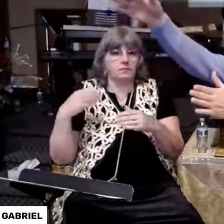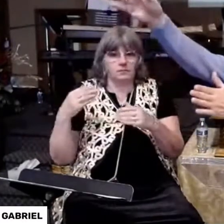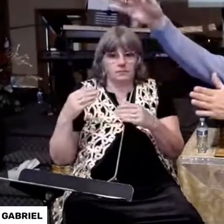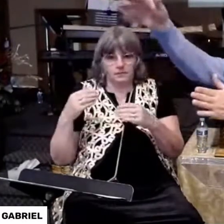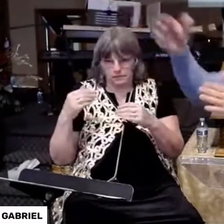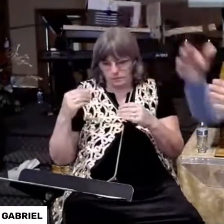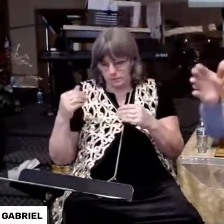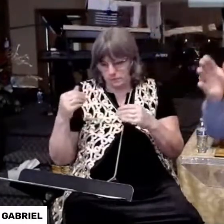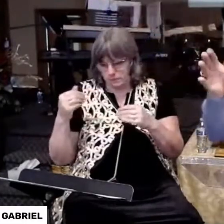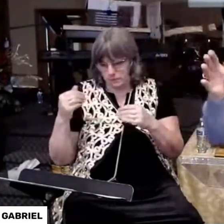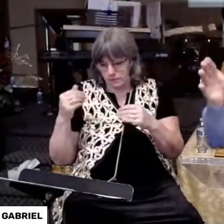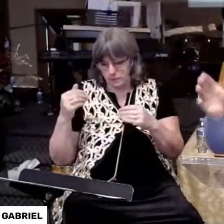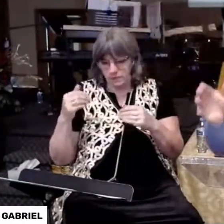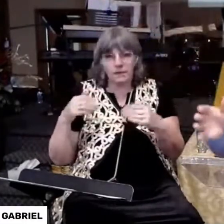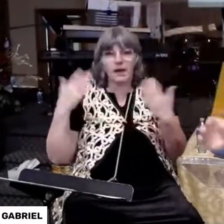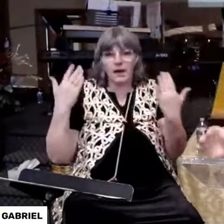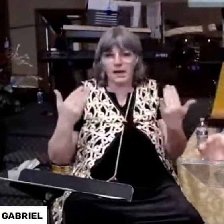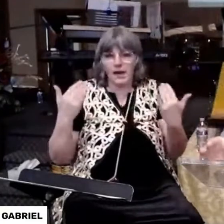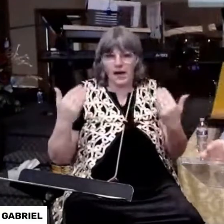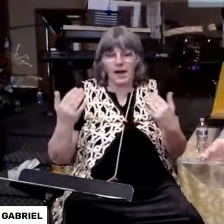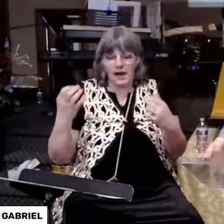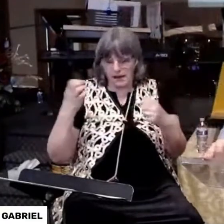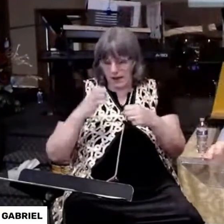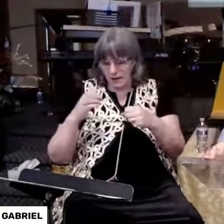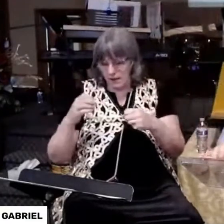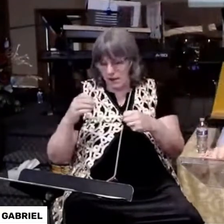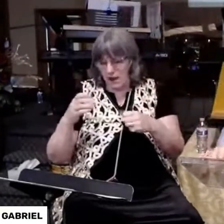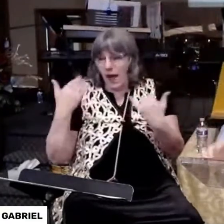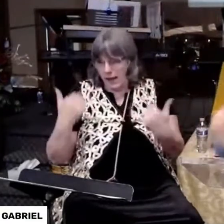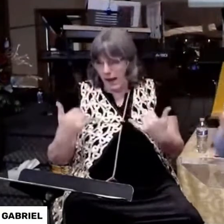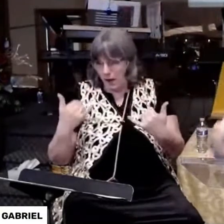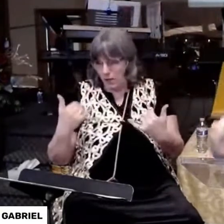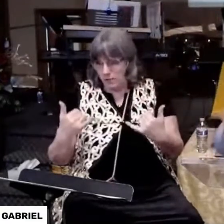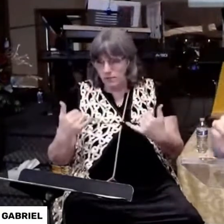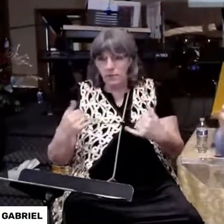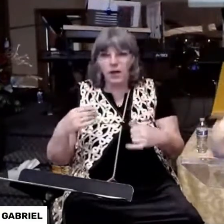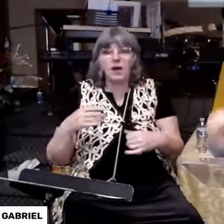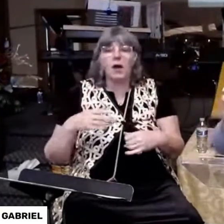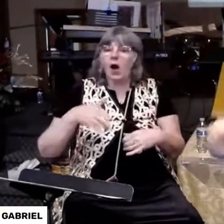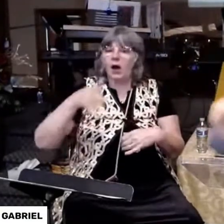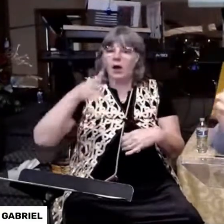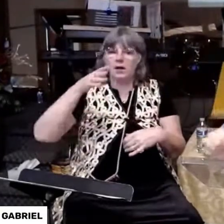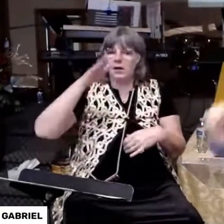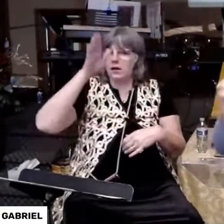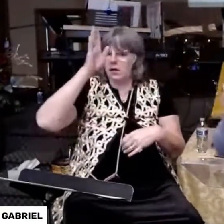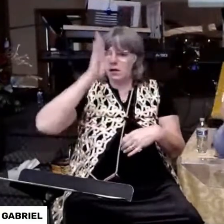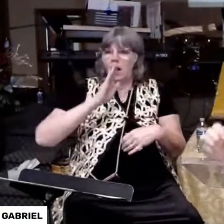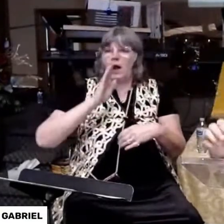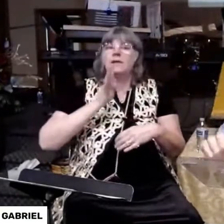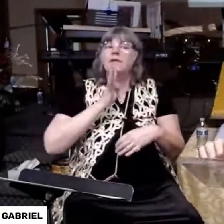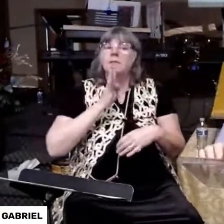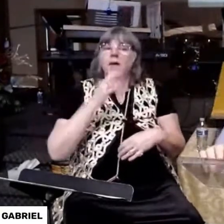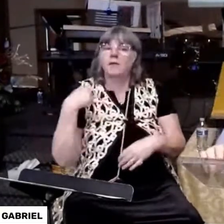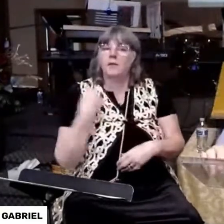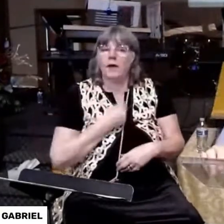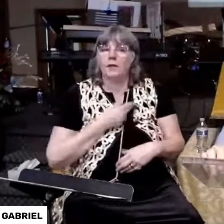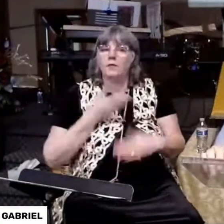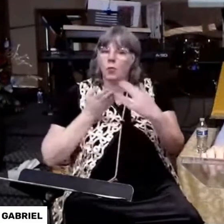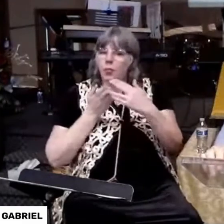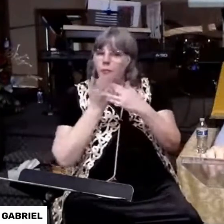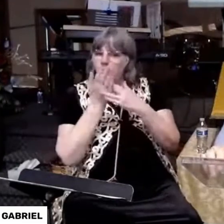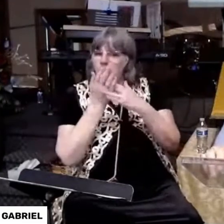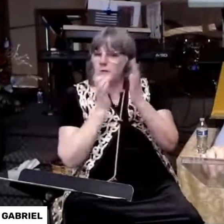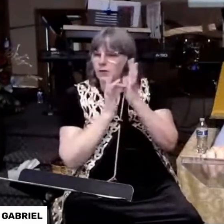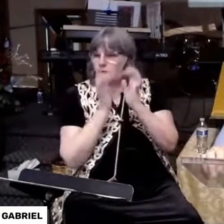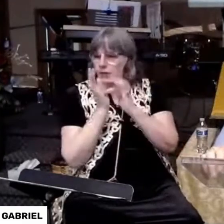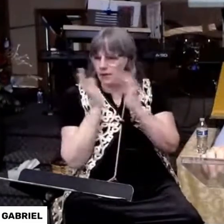be later. But we're in the end days. So now, in the end days, he speaks to us through his son,